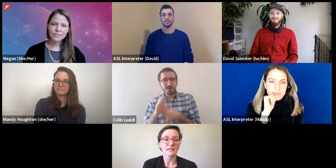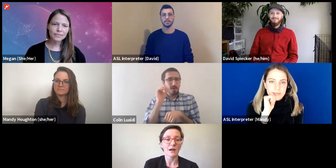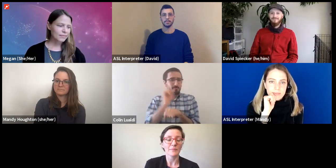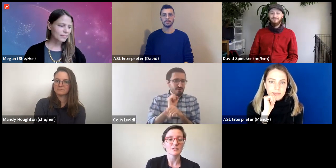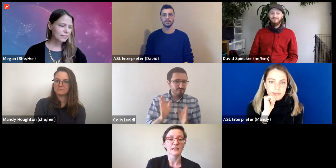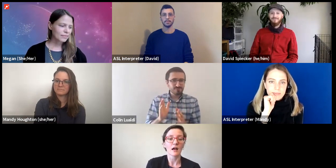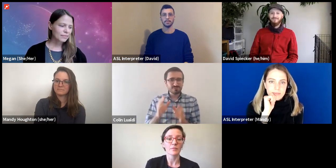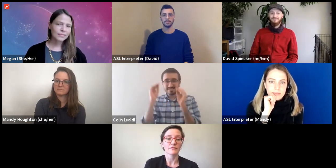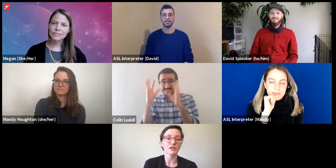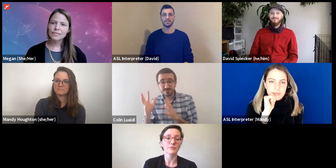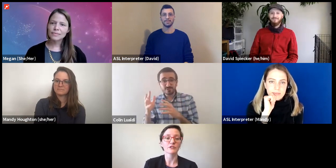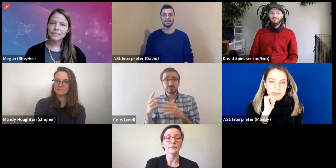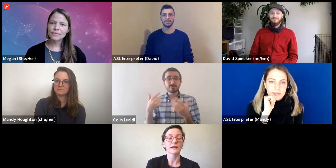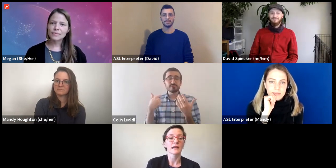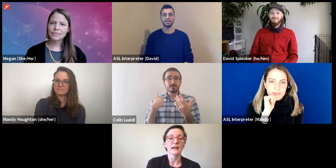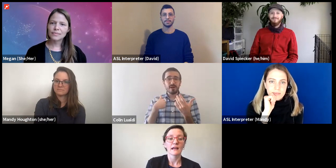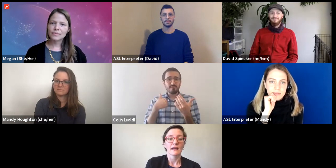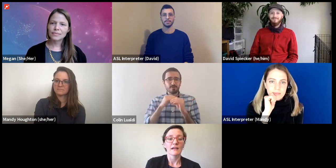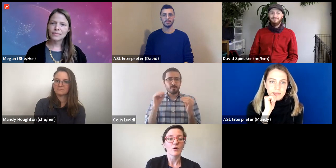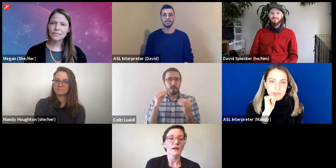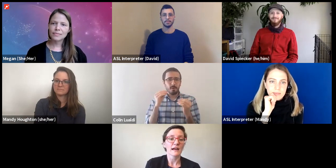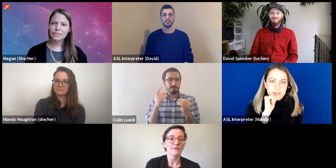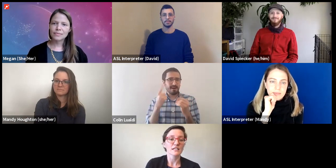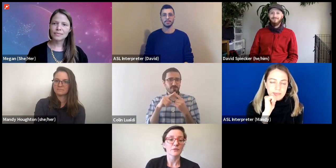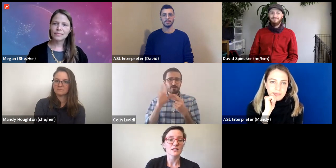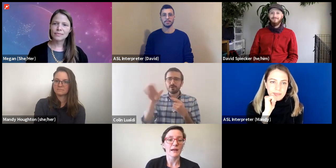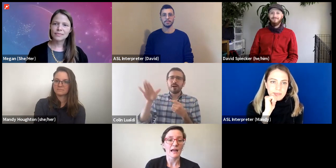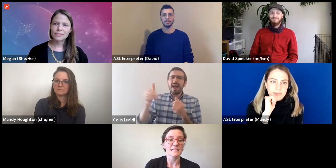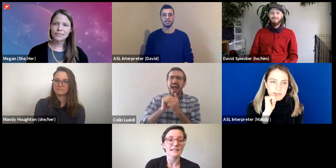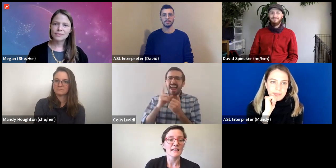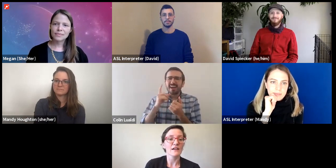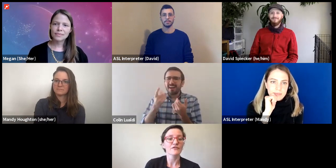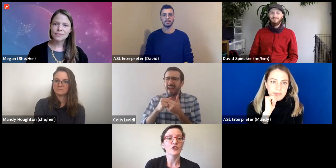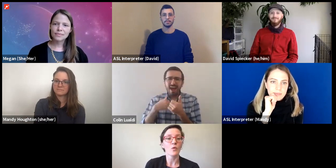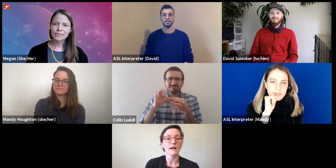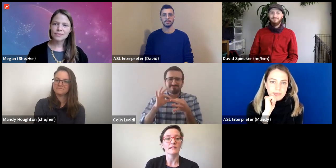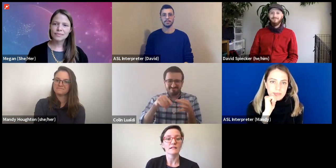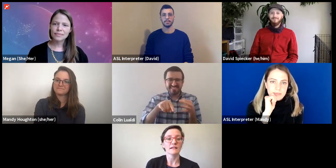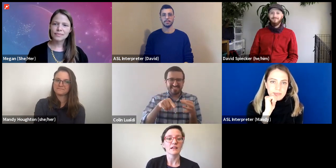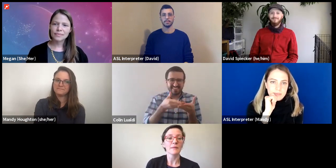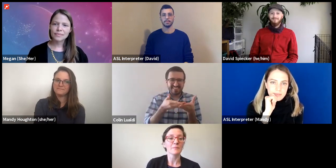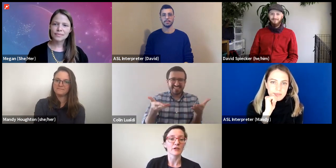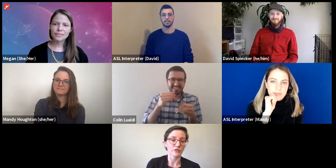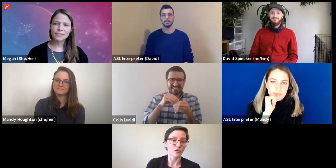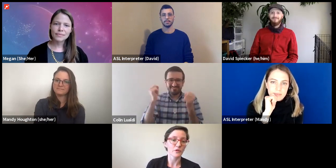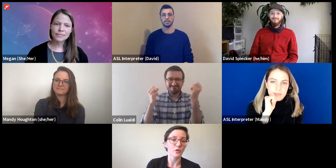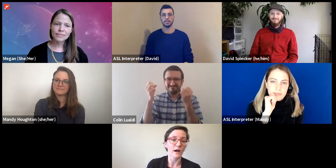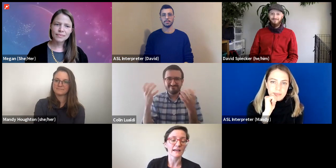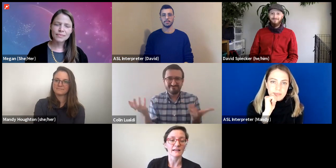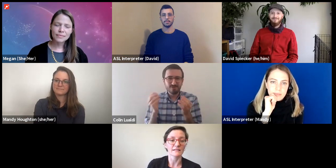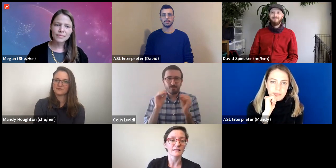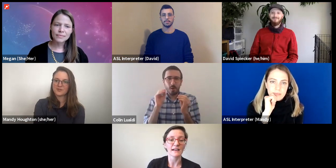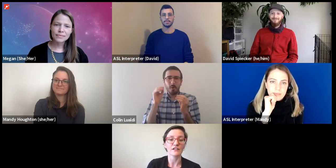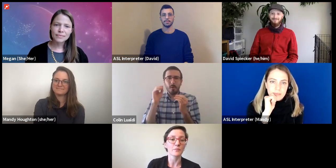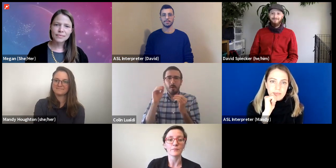understand the topics with the help of interpreters, but if I want to kind of express my ideas, I have no one in my peer group who